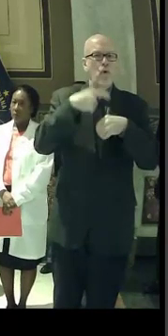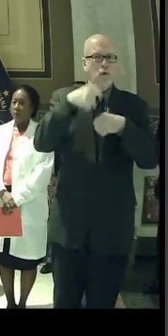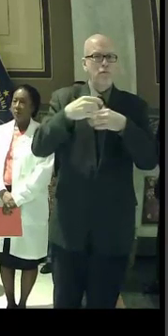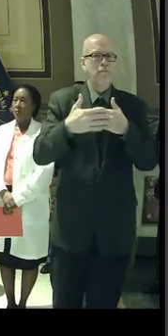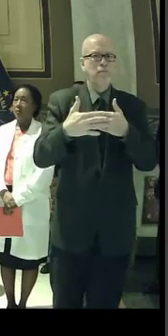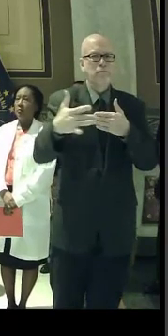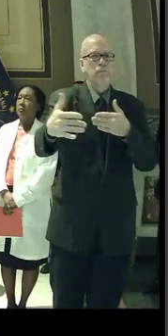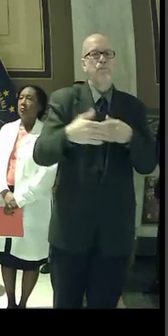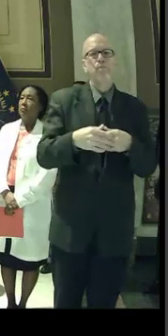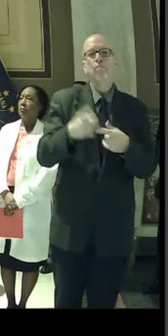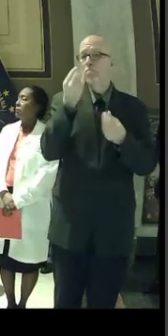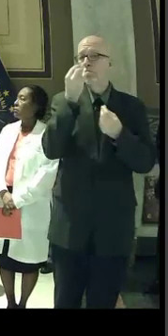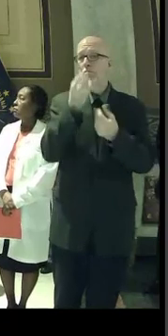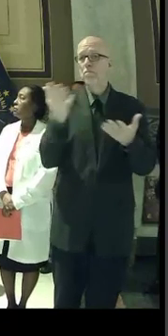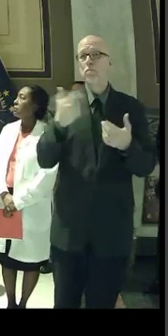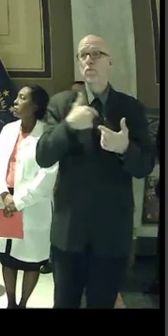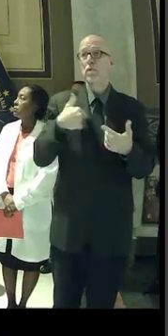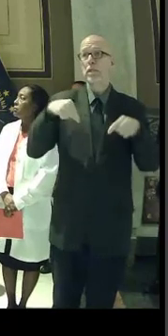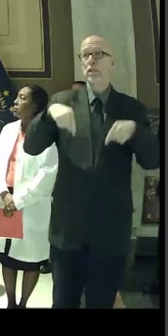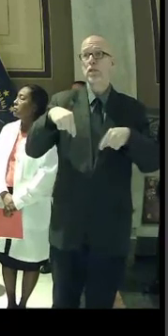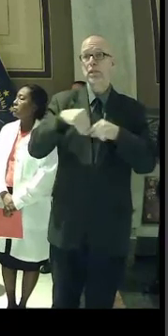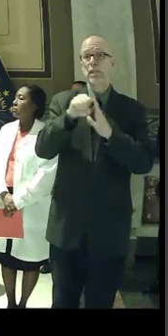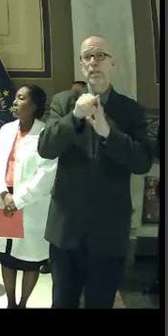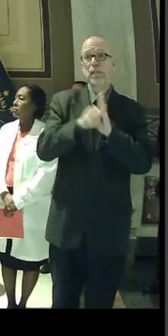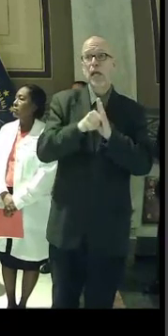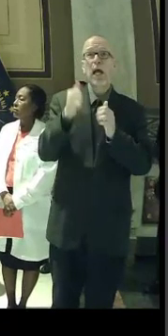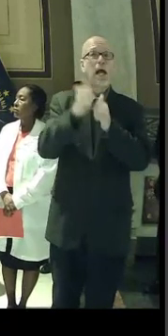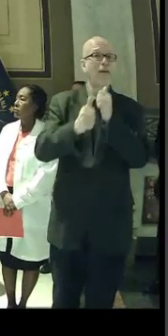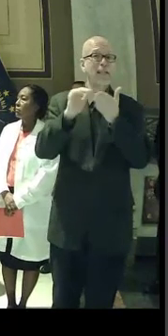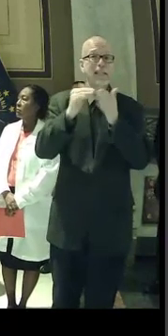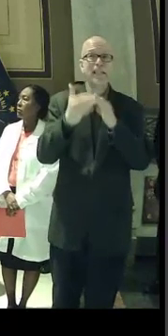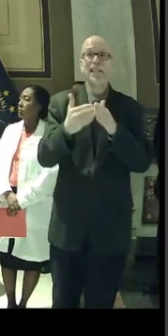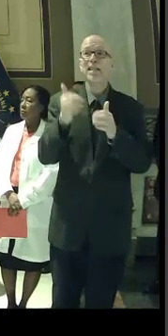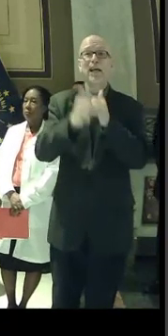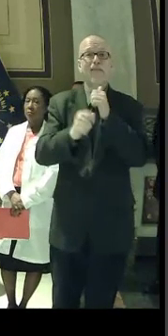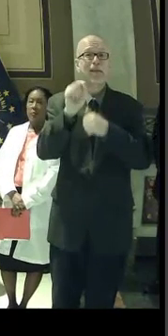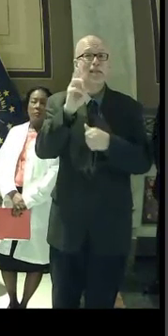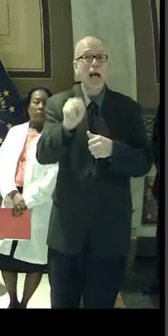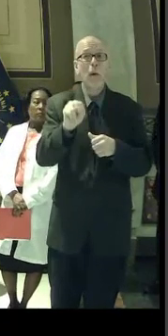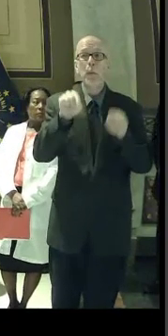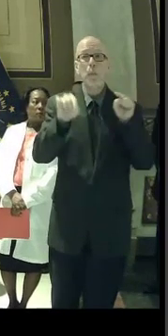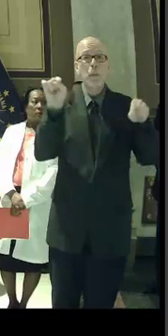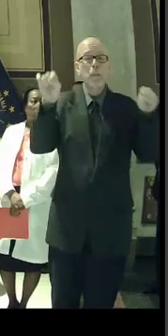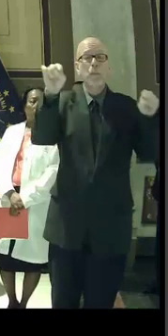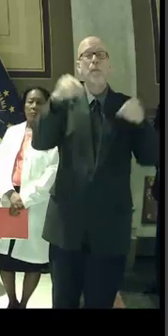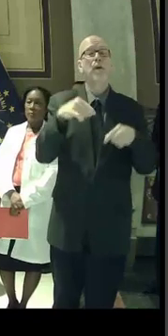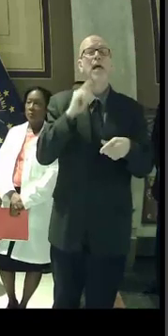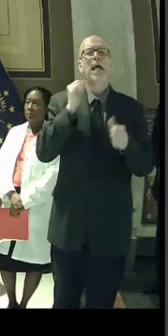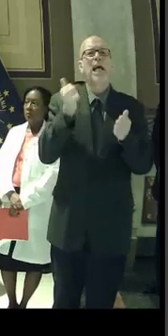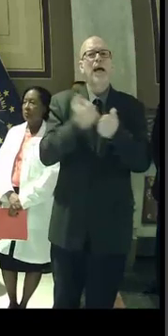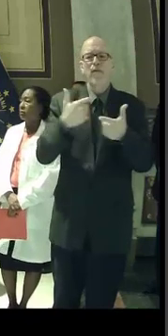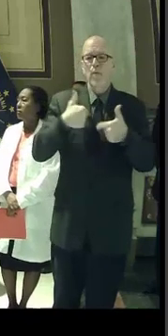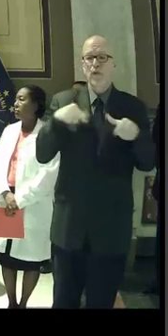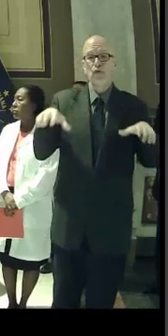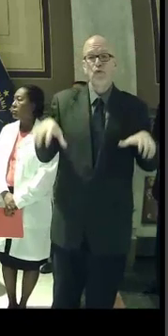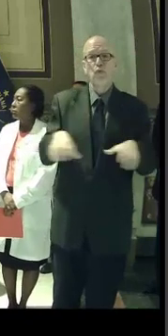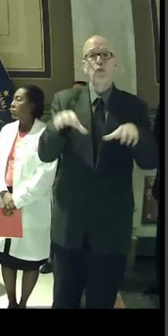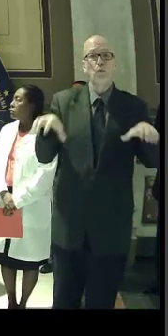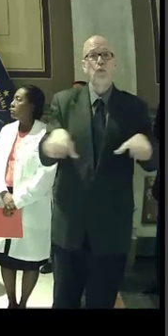are here at the state and city by city, town by town, everything that we're doing